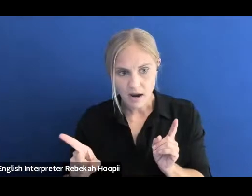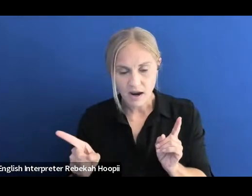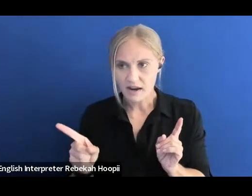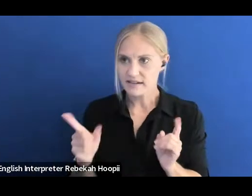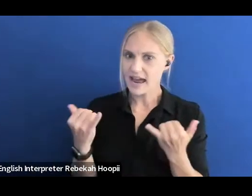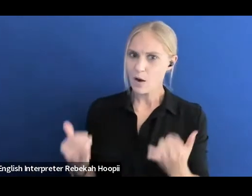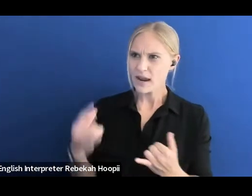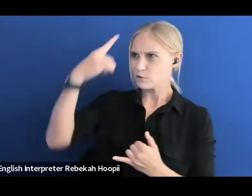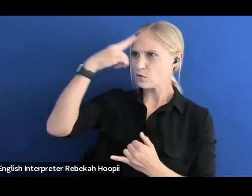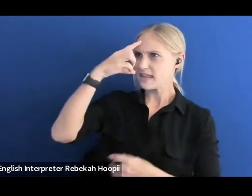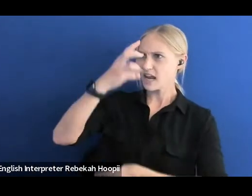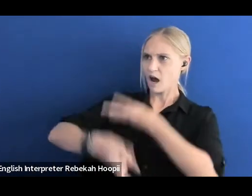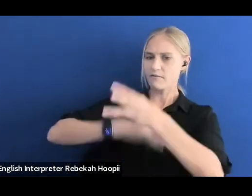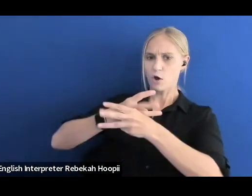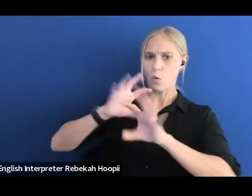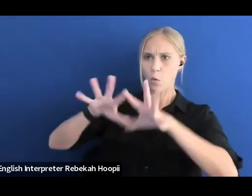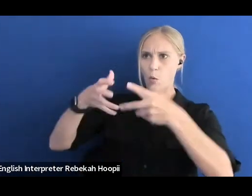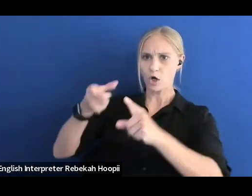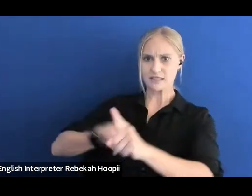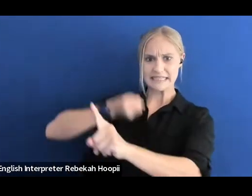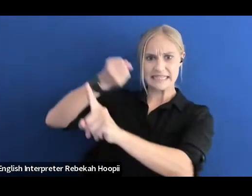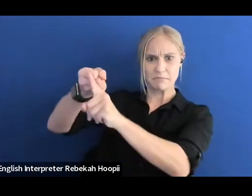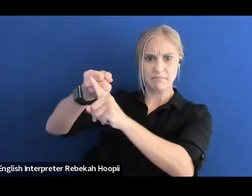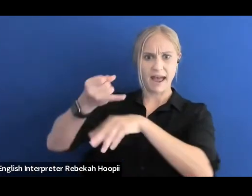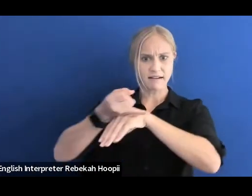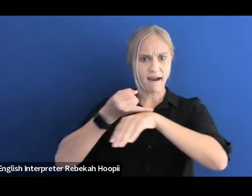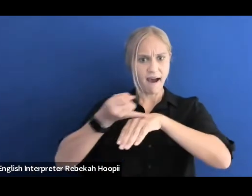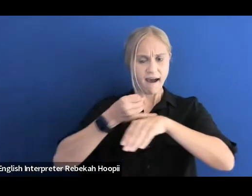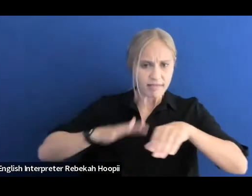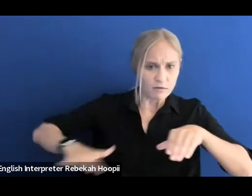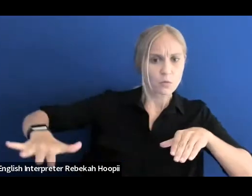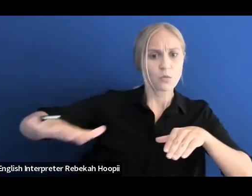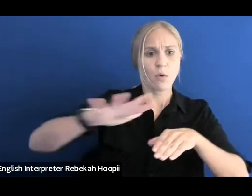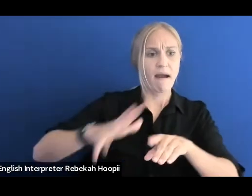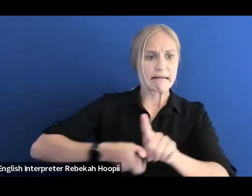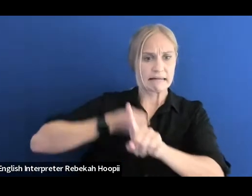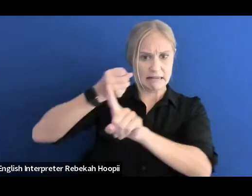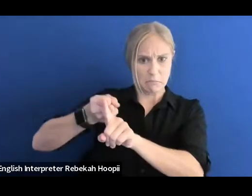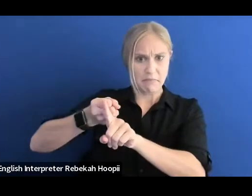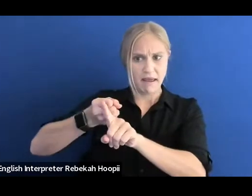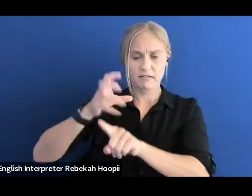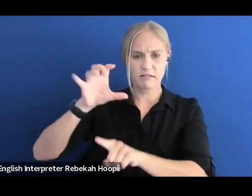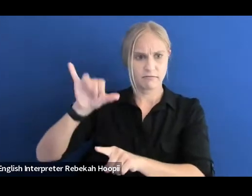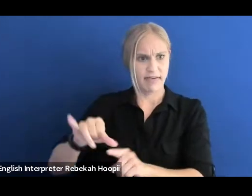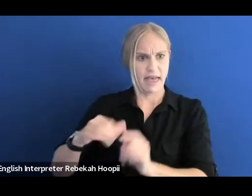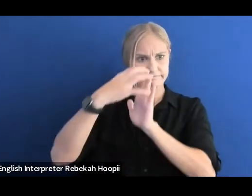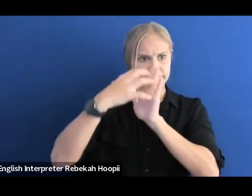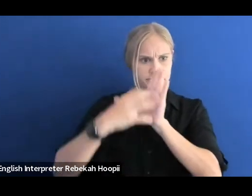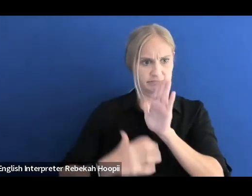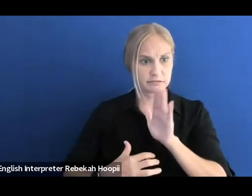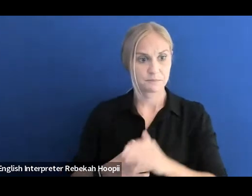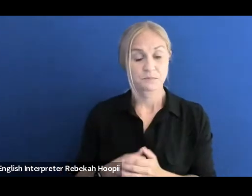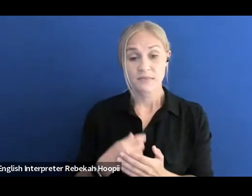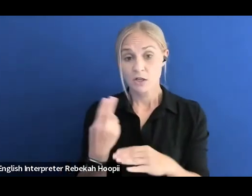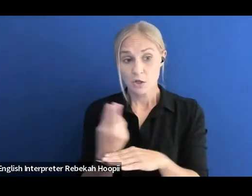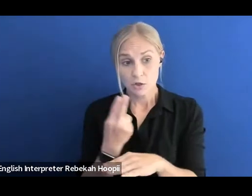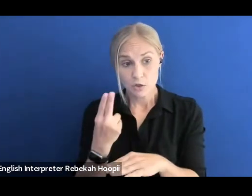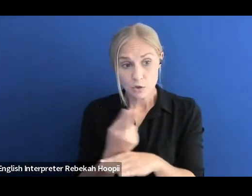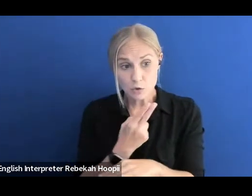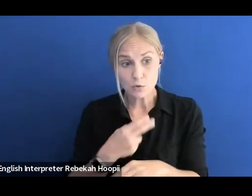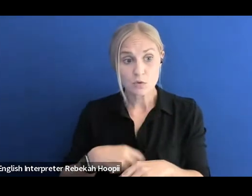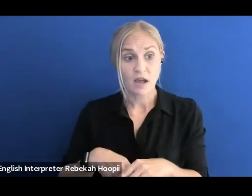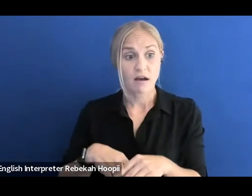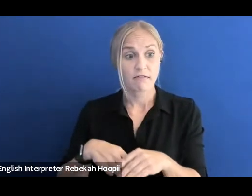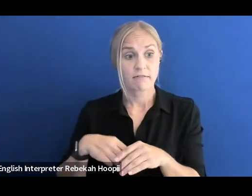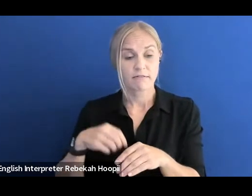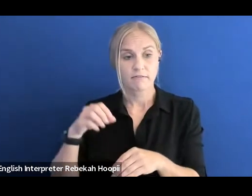impact, island-wide impact of this change, the use of munitions that